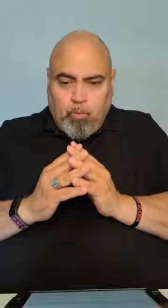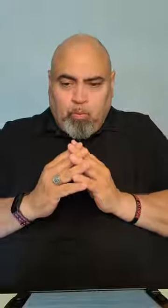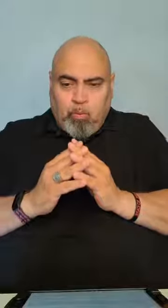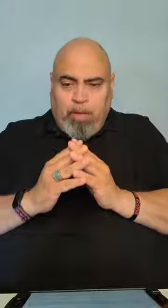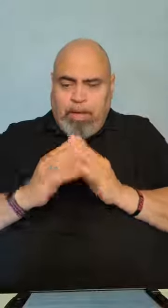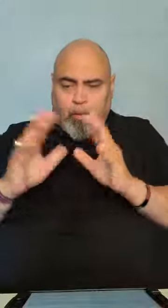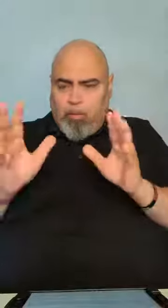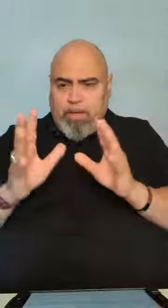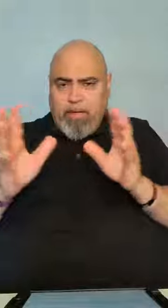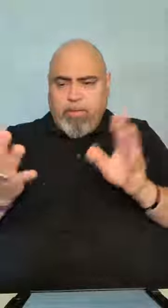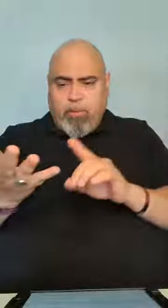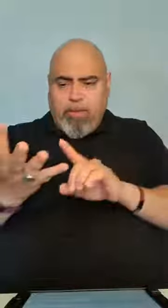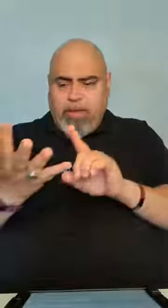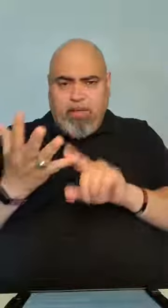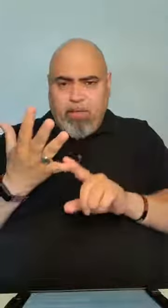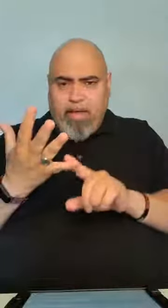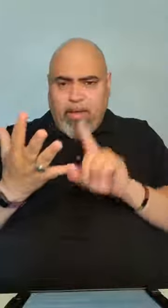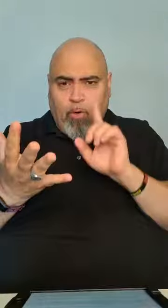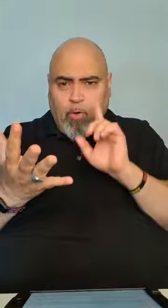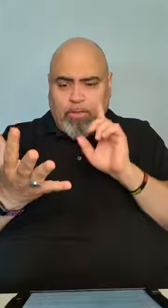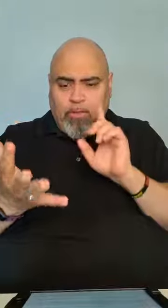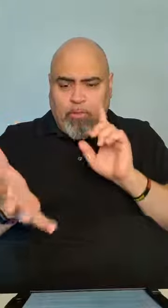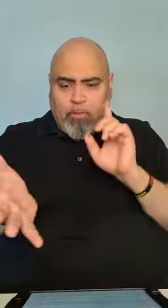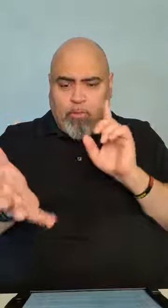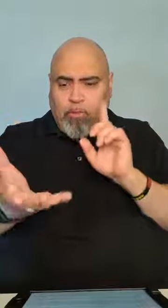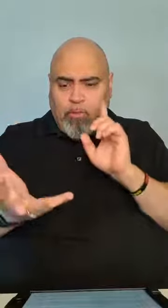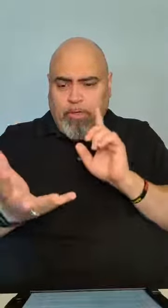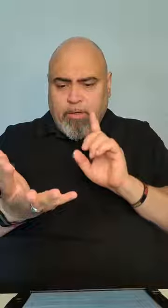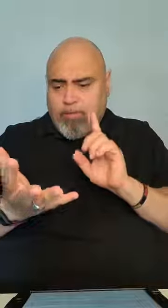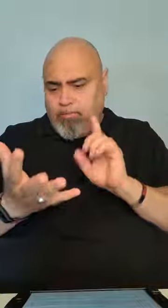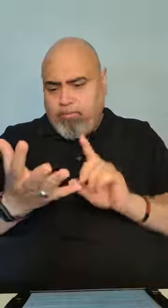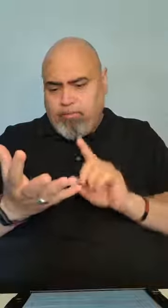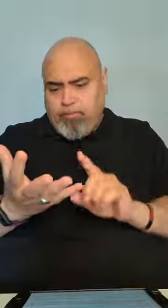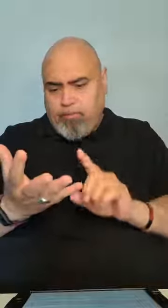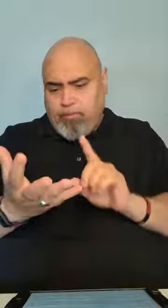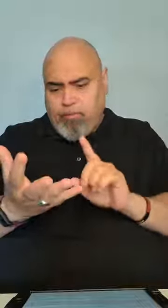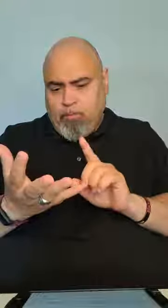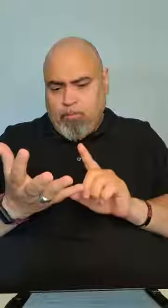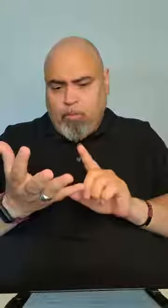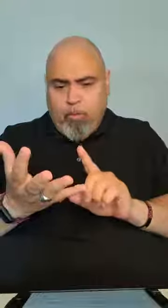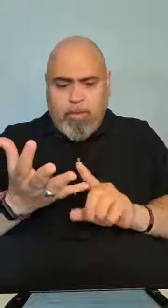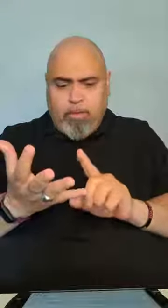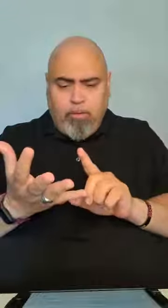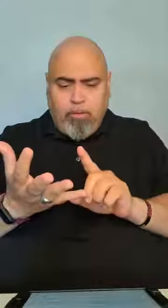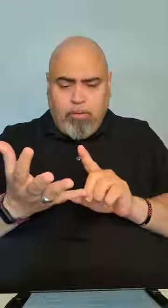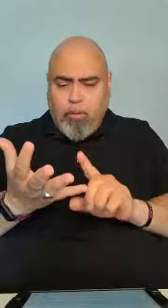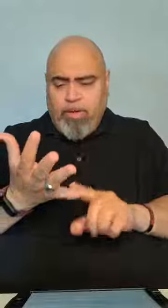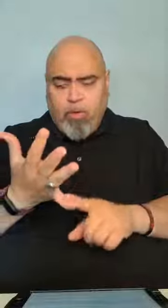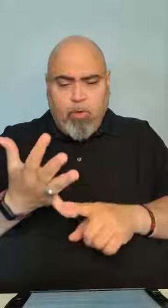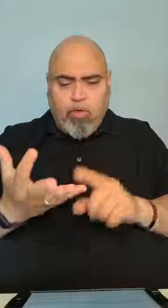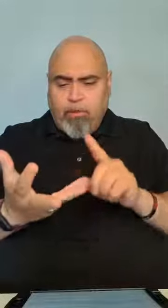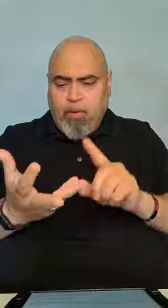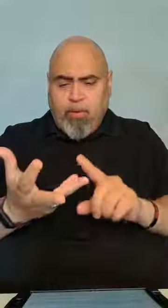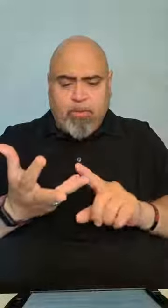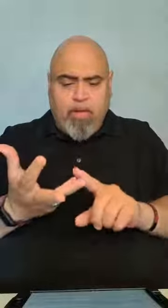So, and when we mean others, and we mean everybody according to their their way, their, you know, the way they worship, according to how